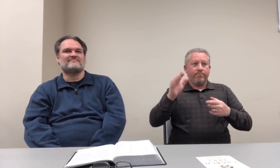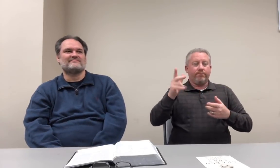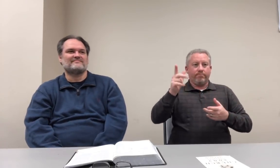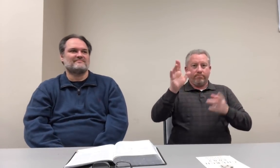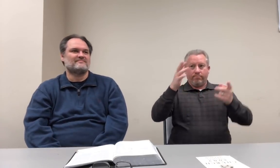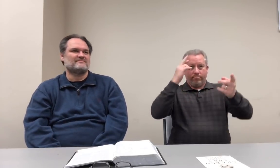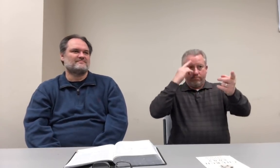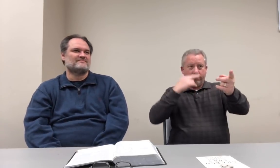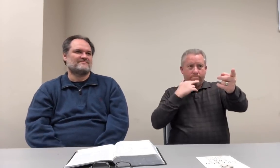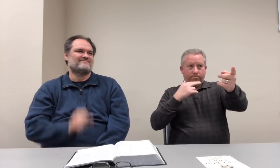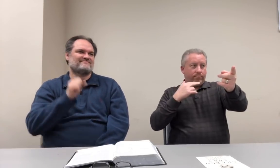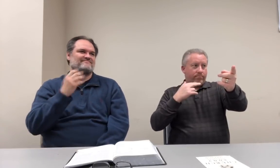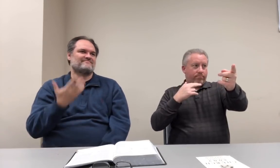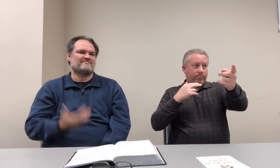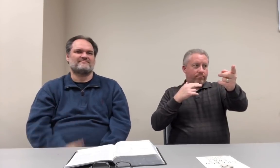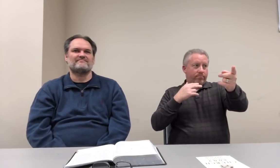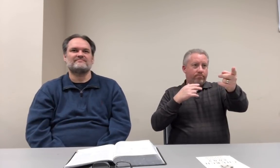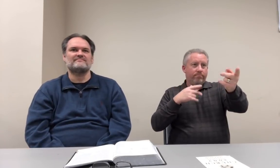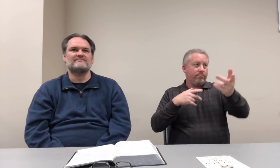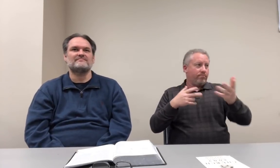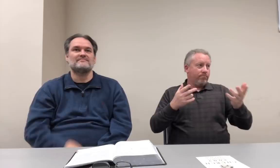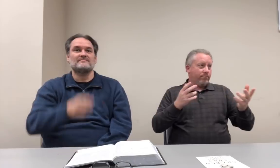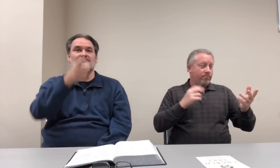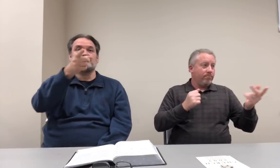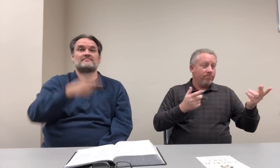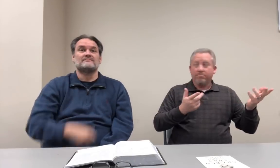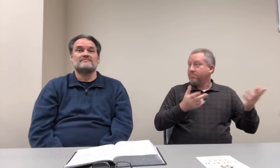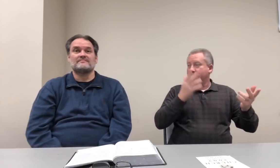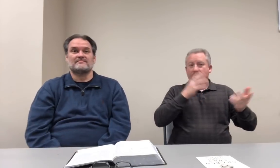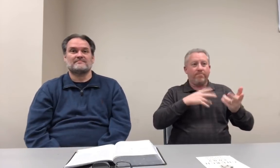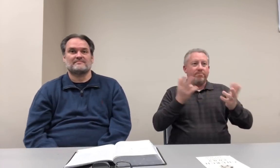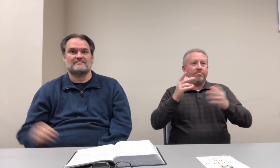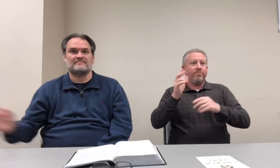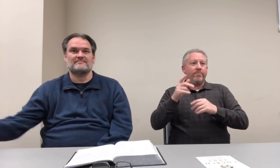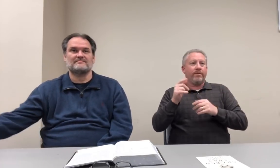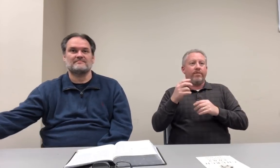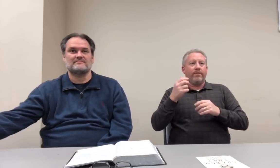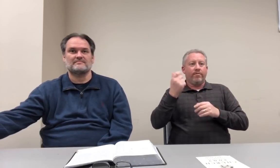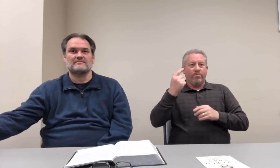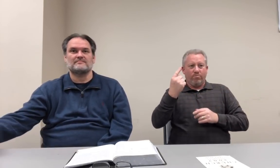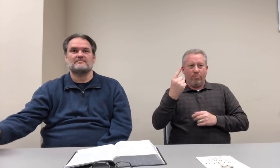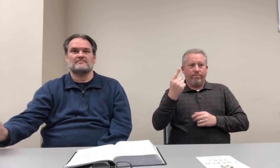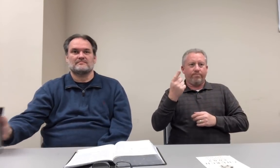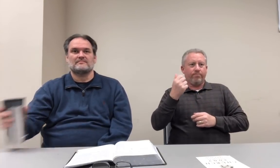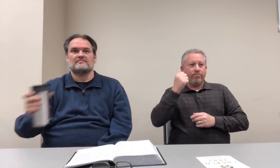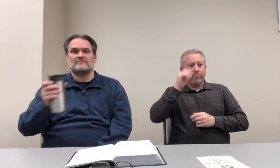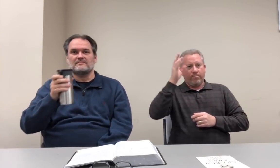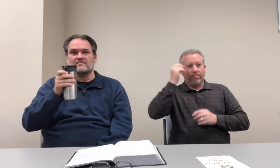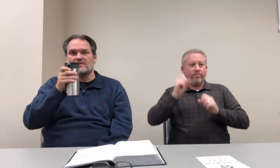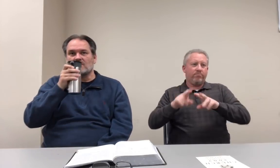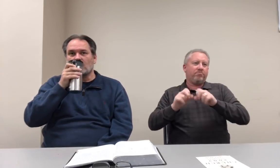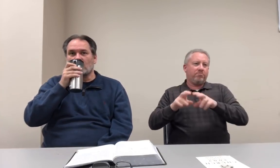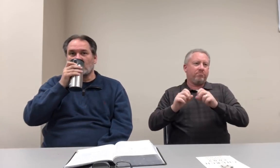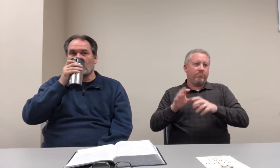Terrible news. God is not going to have a change of heart on the last day,